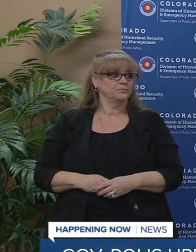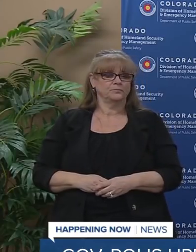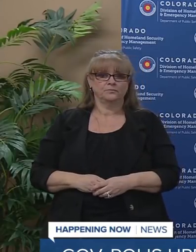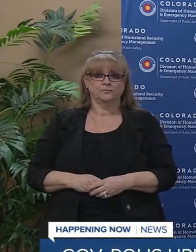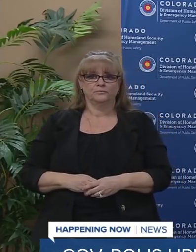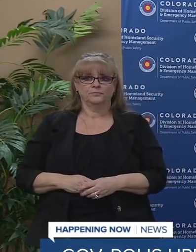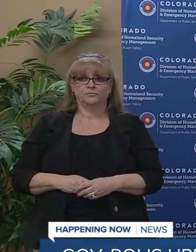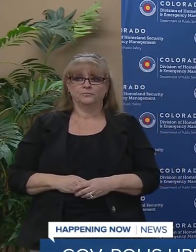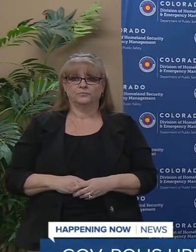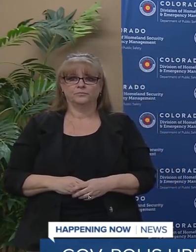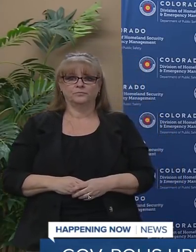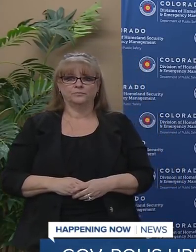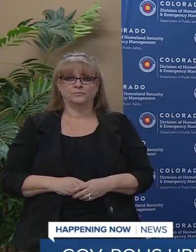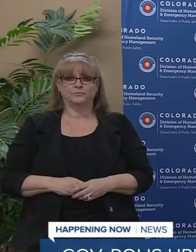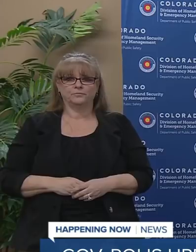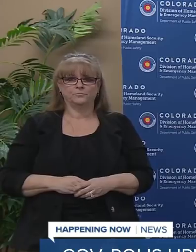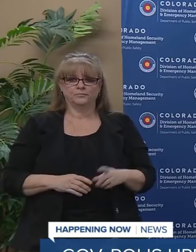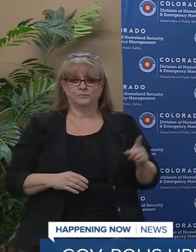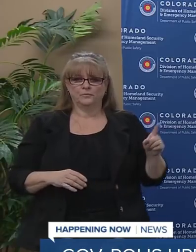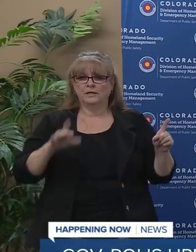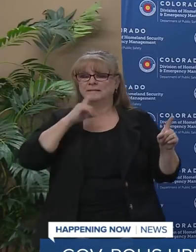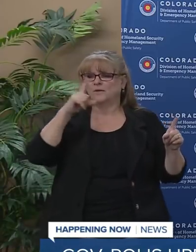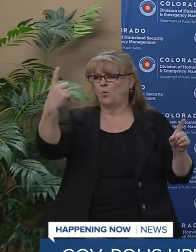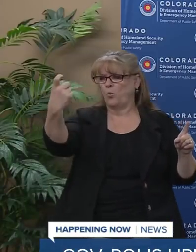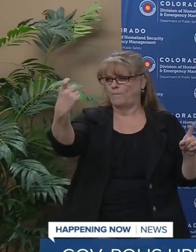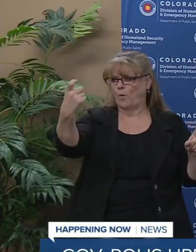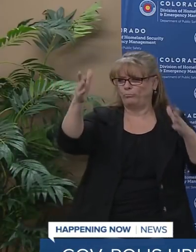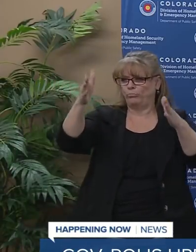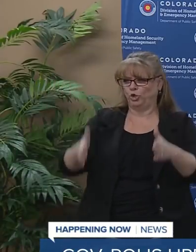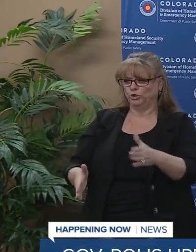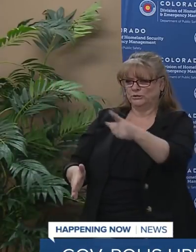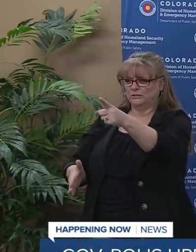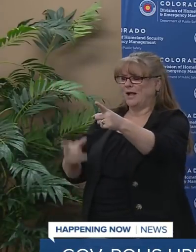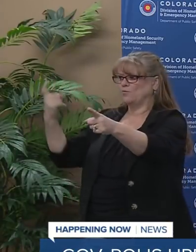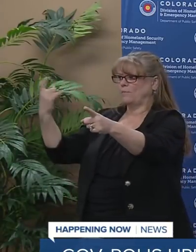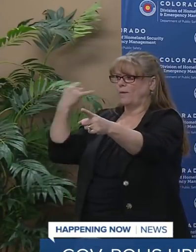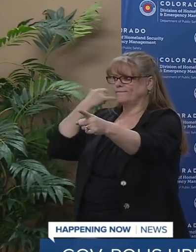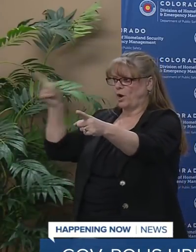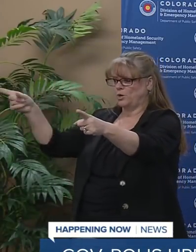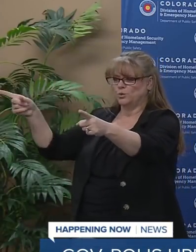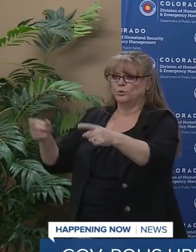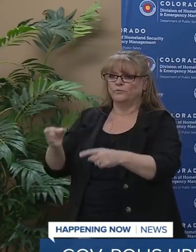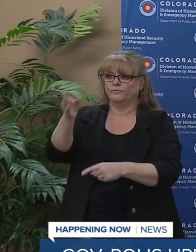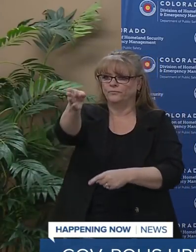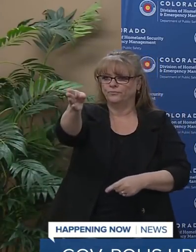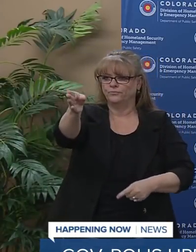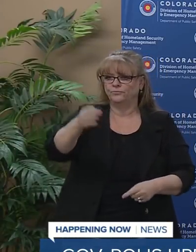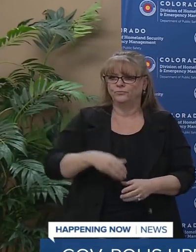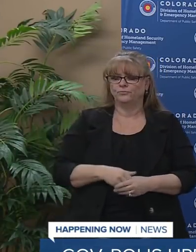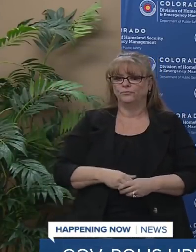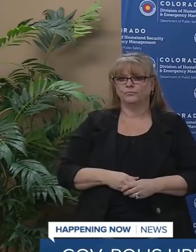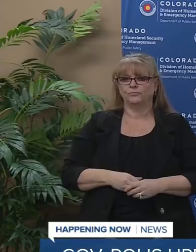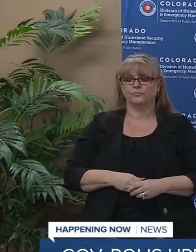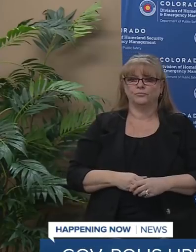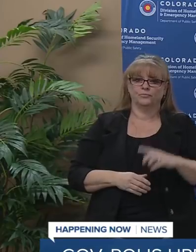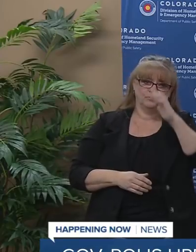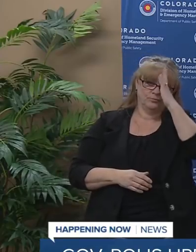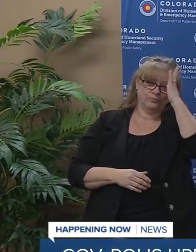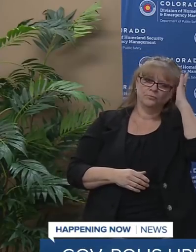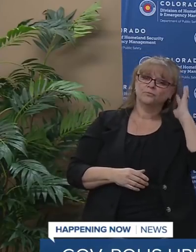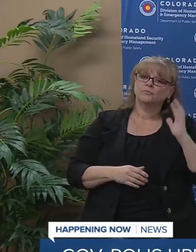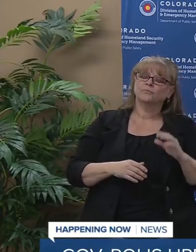We'll take one more in person and then one more on the phone. Yes. Wondering with the weekend coming up and with the churches